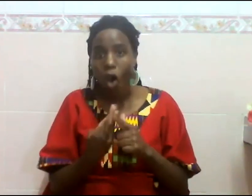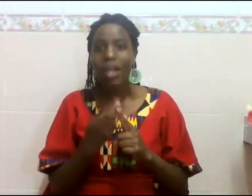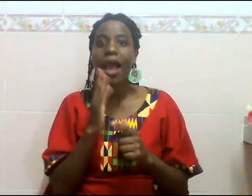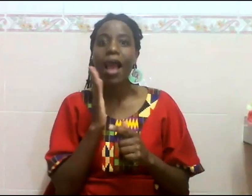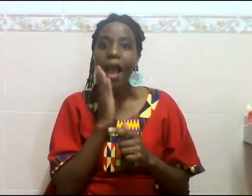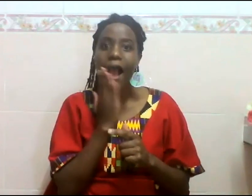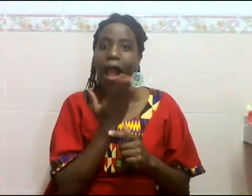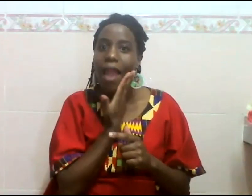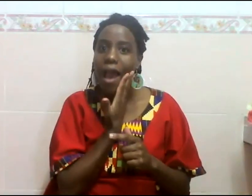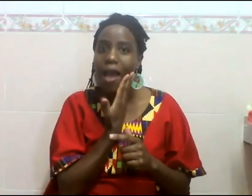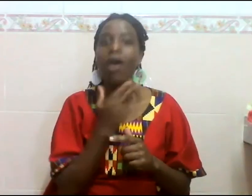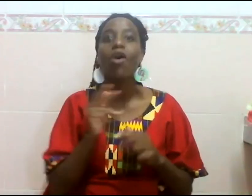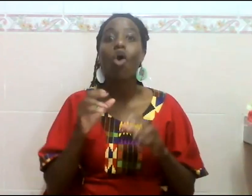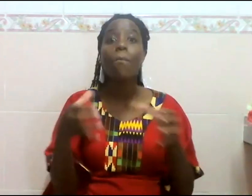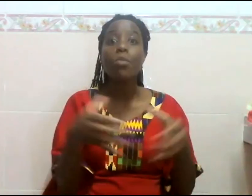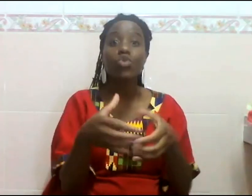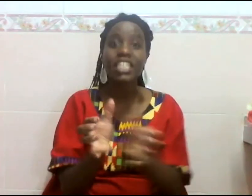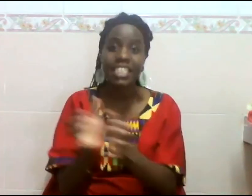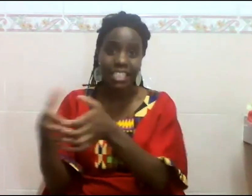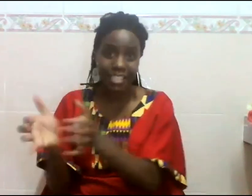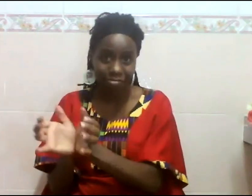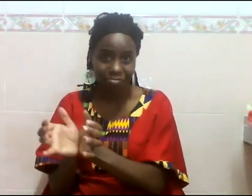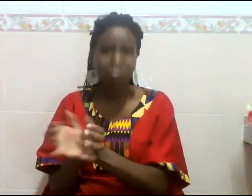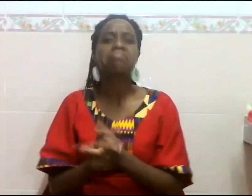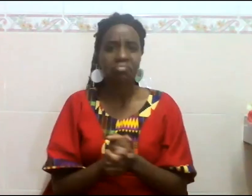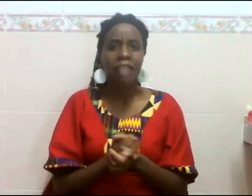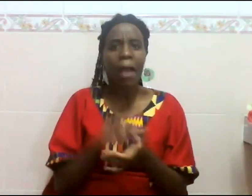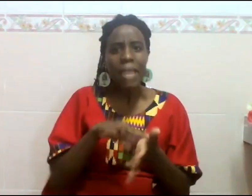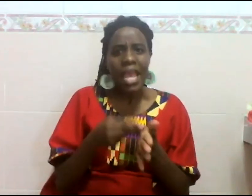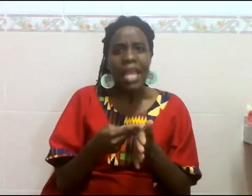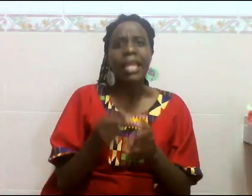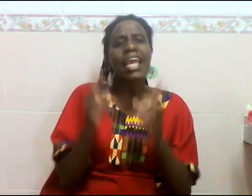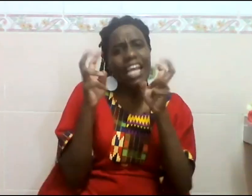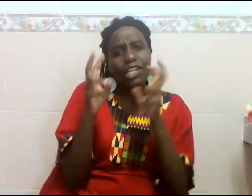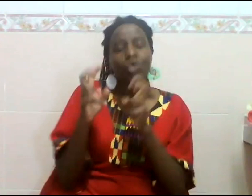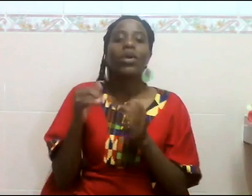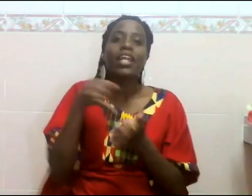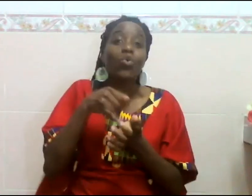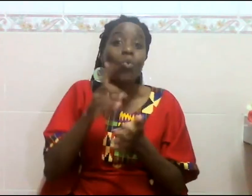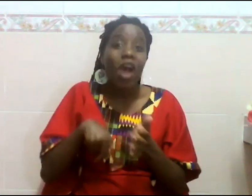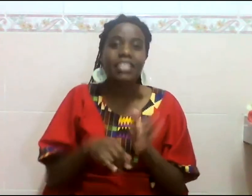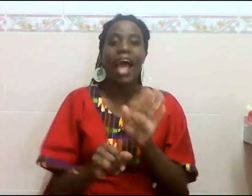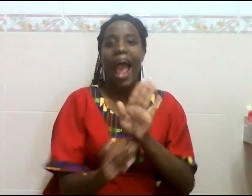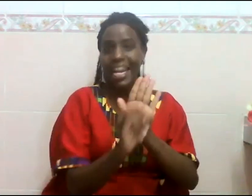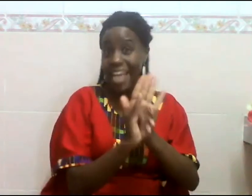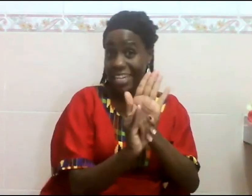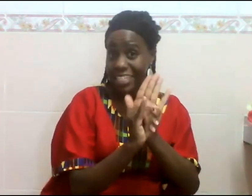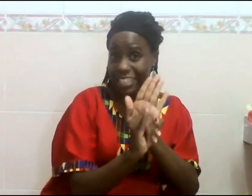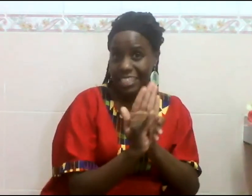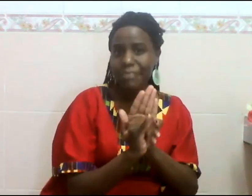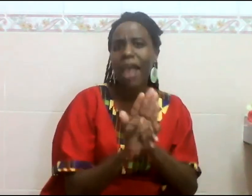of identity and questions of, how including those people